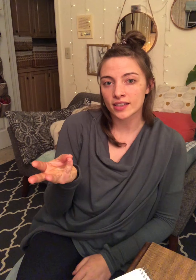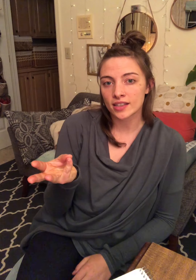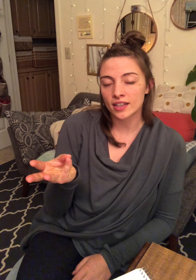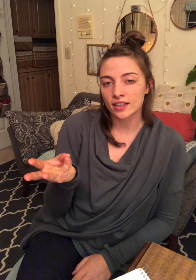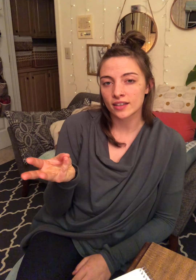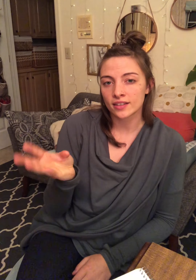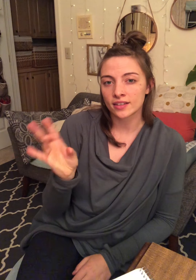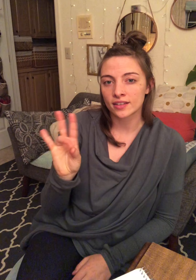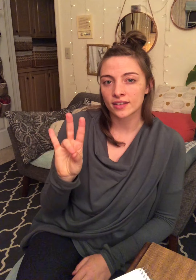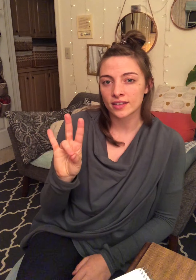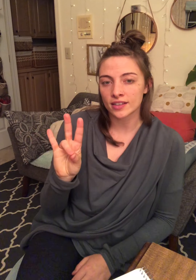67,